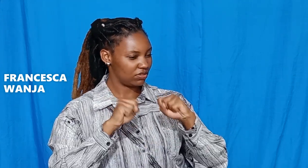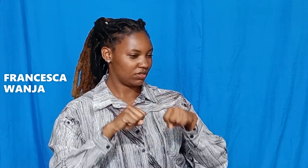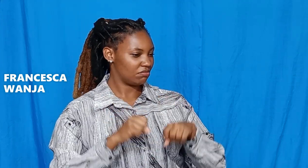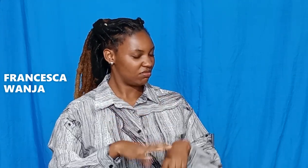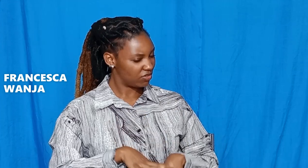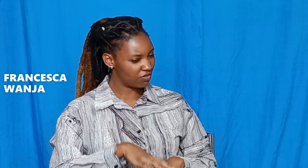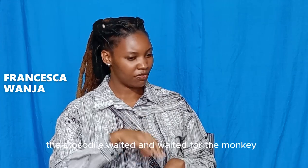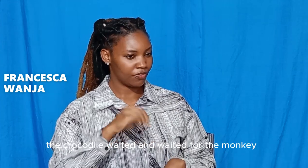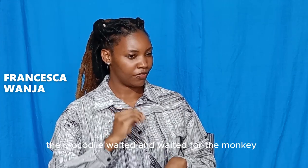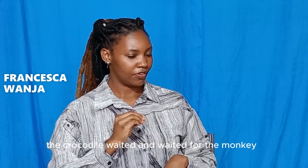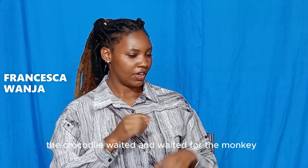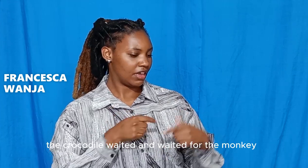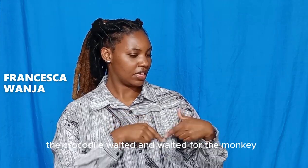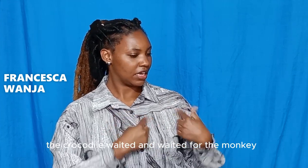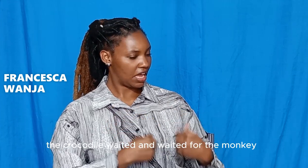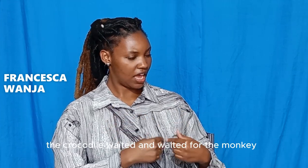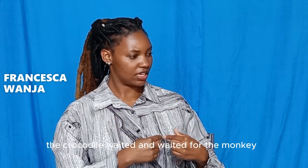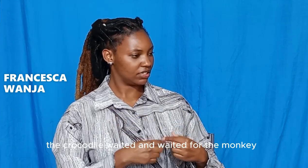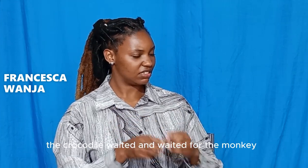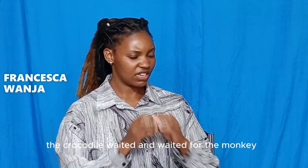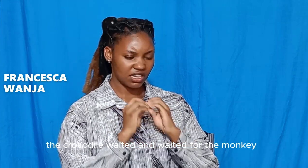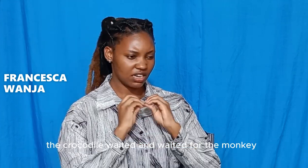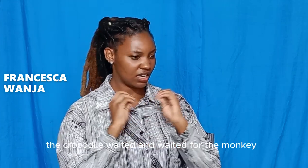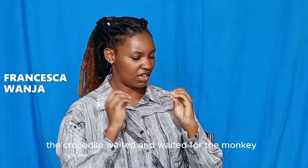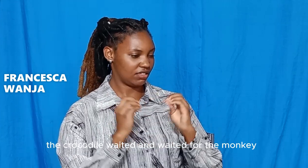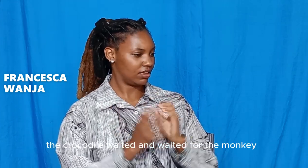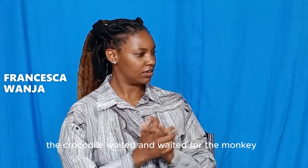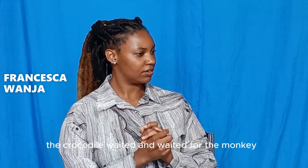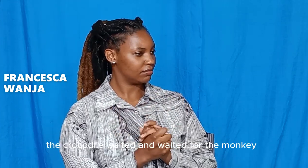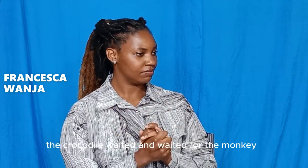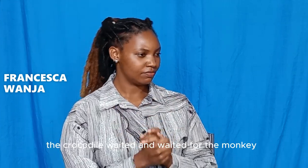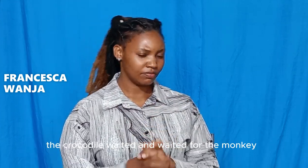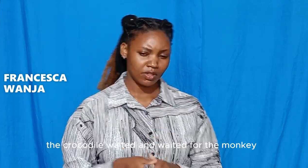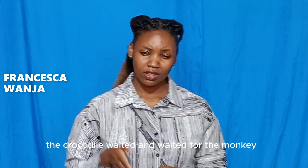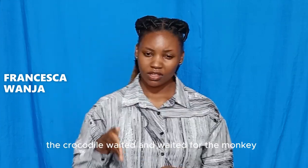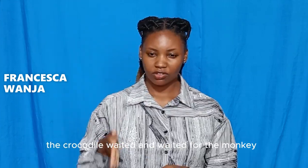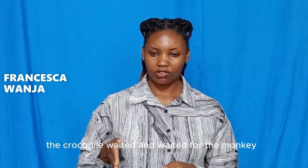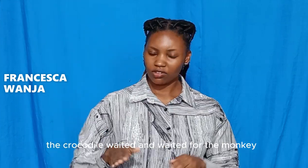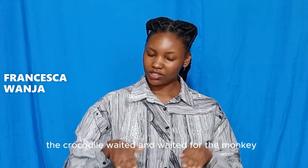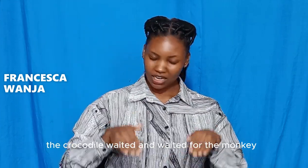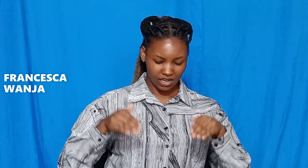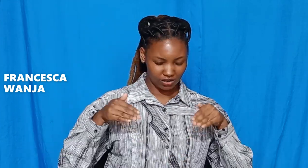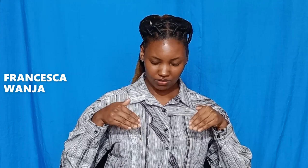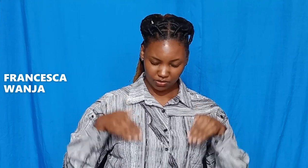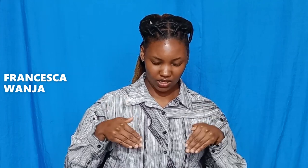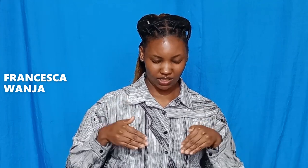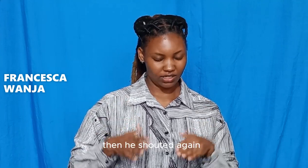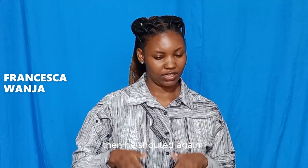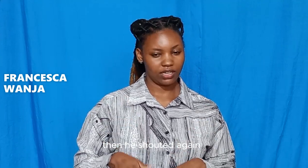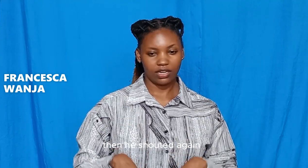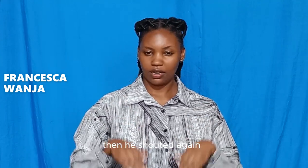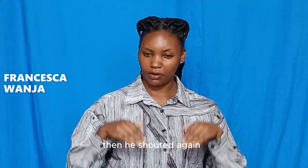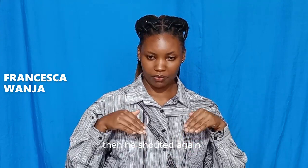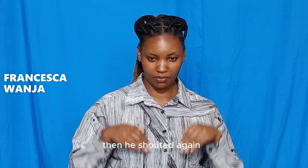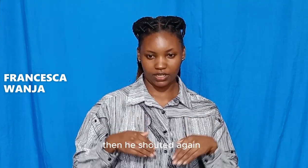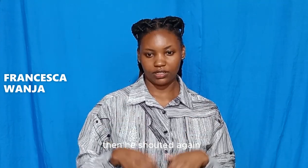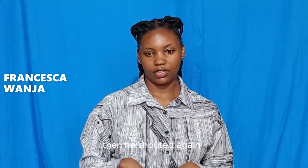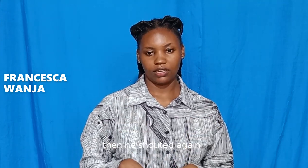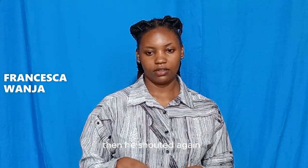The crocodile waited and waited for the monkey. Then he shouted again.